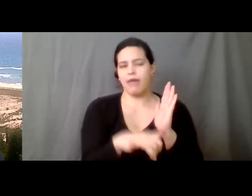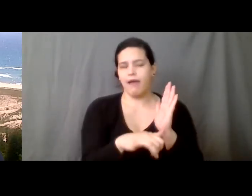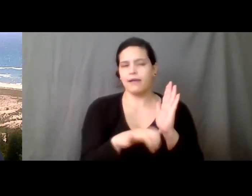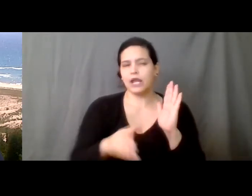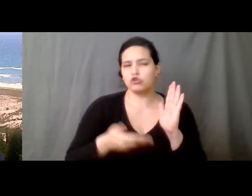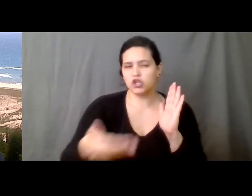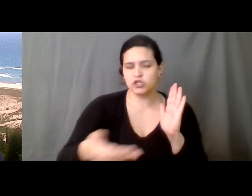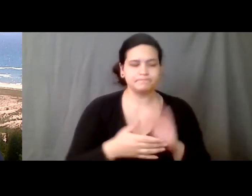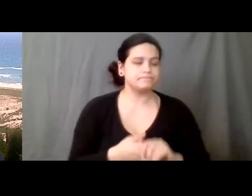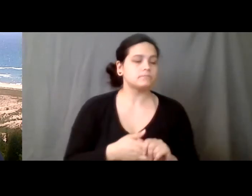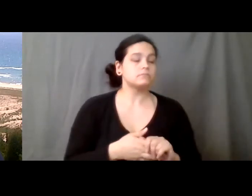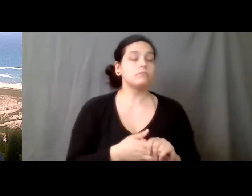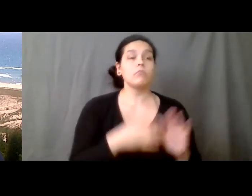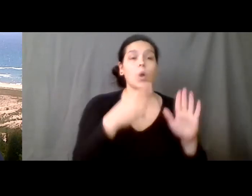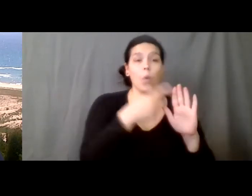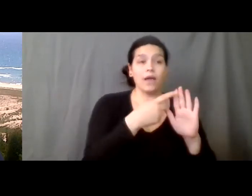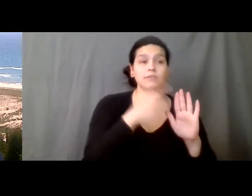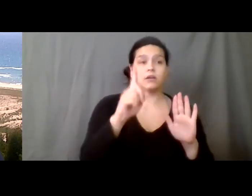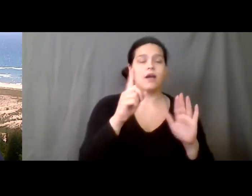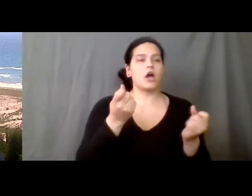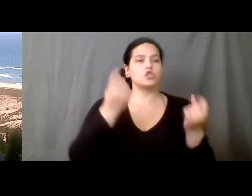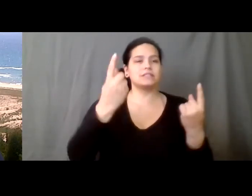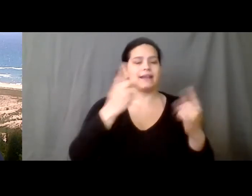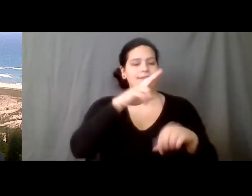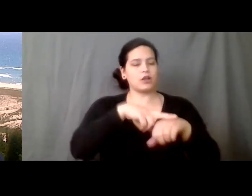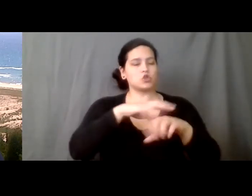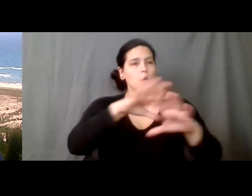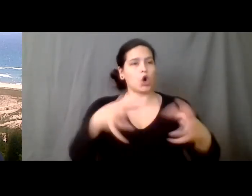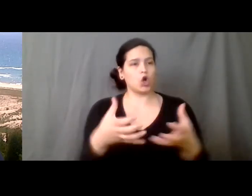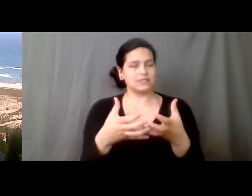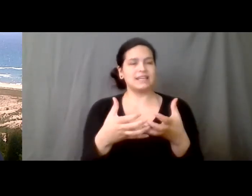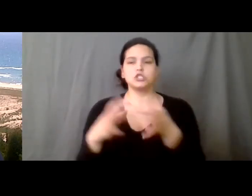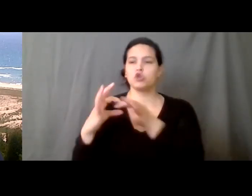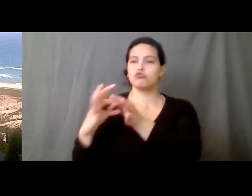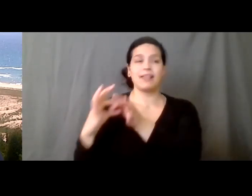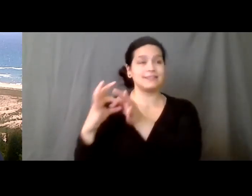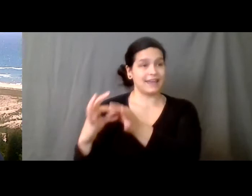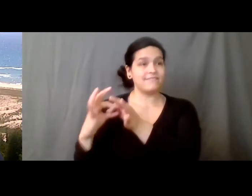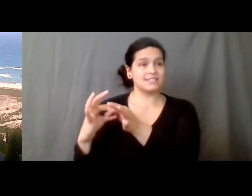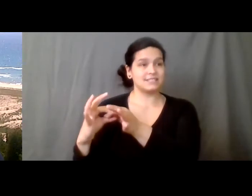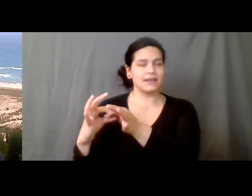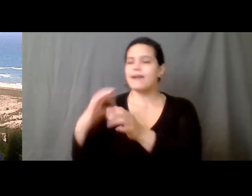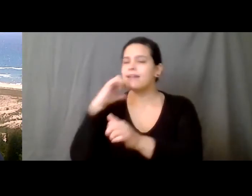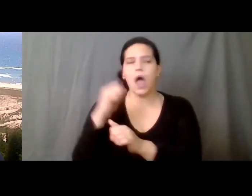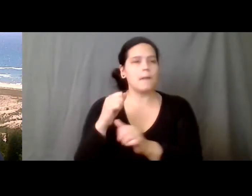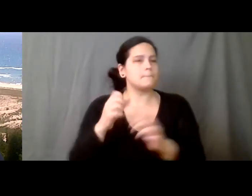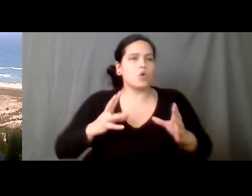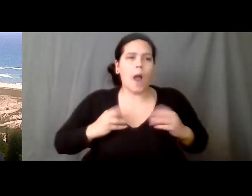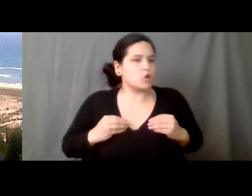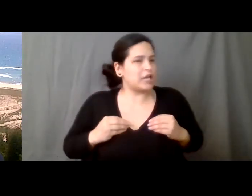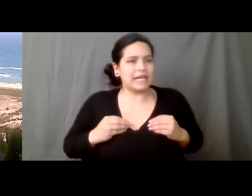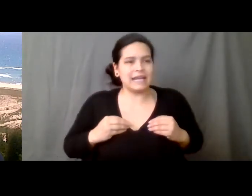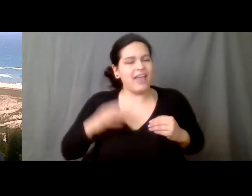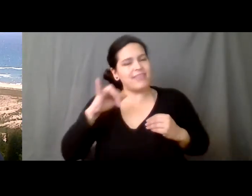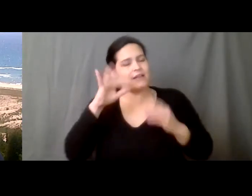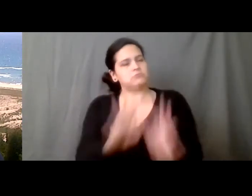is, understanding the natural world as relatives and not as property is fundamental to our Indigenous way of being. We are but